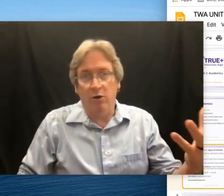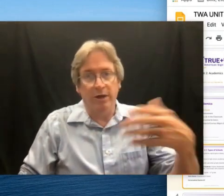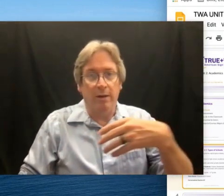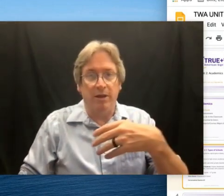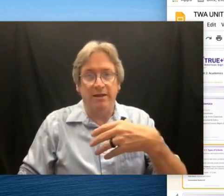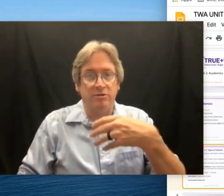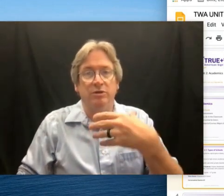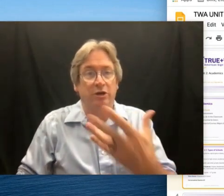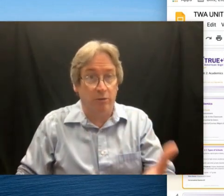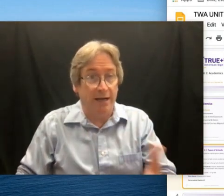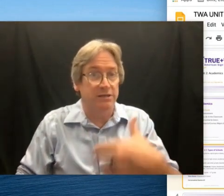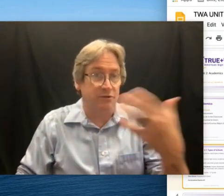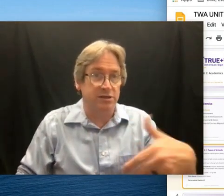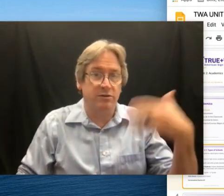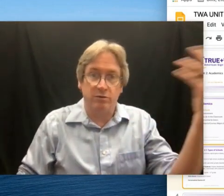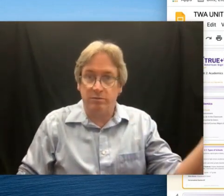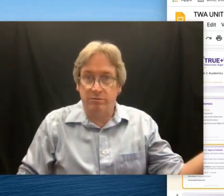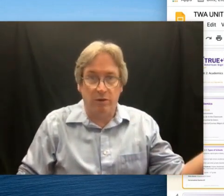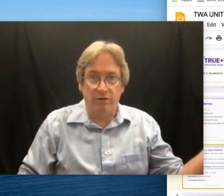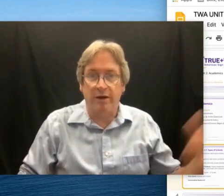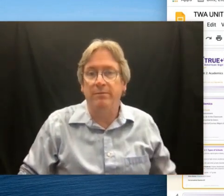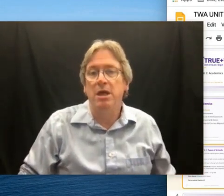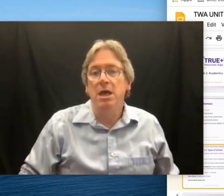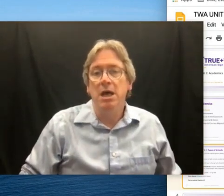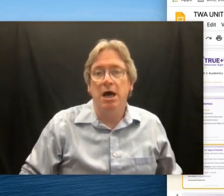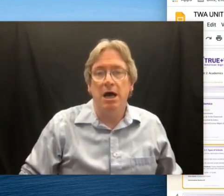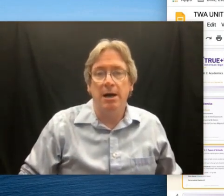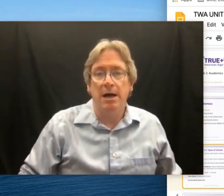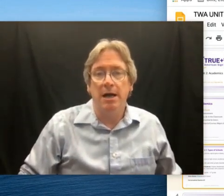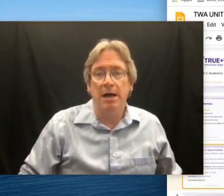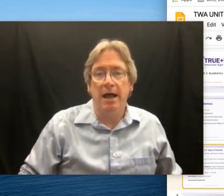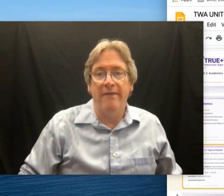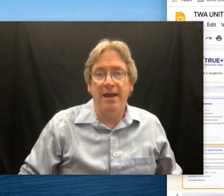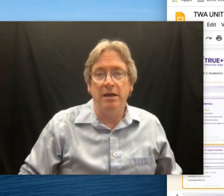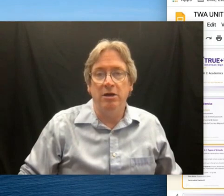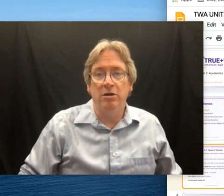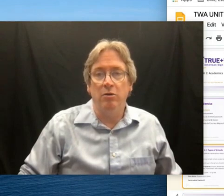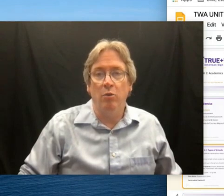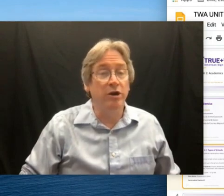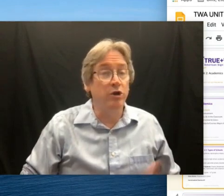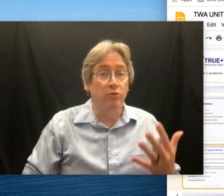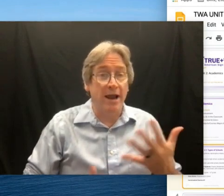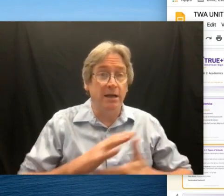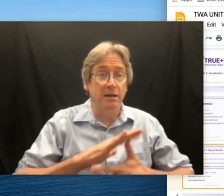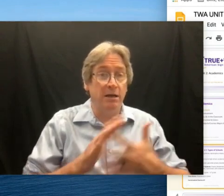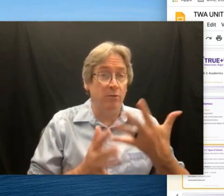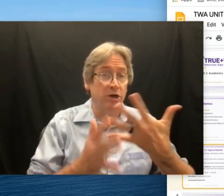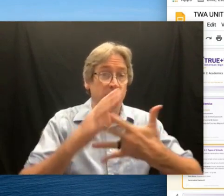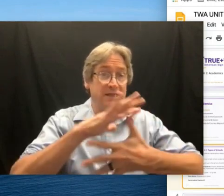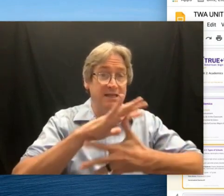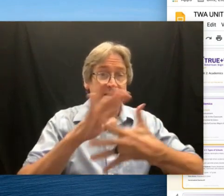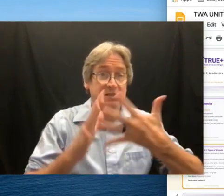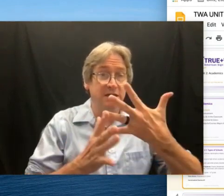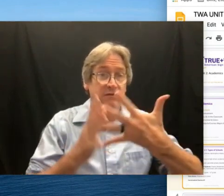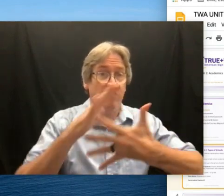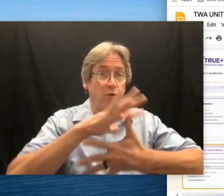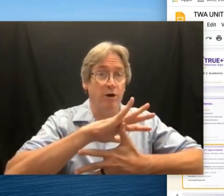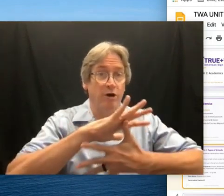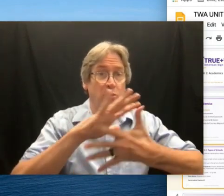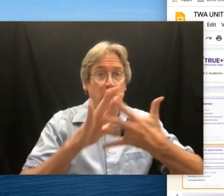specifically, how do we apply them to like grades, first through 12th grade? And then where you rank, and we're going to use